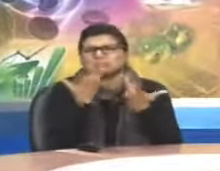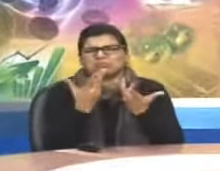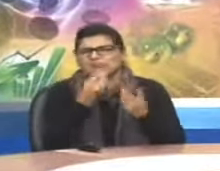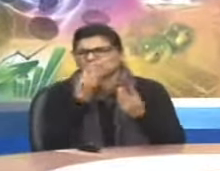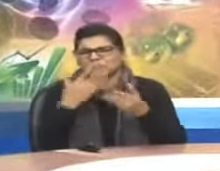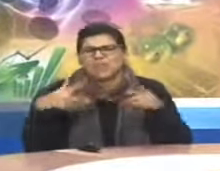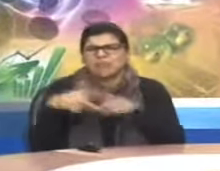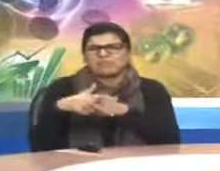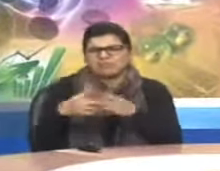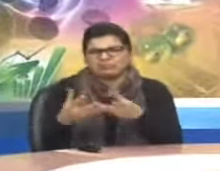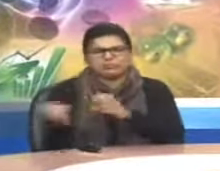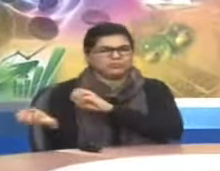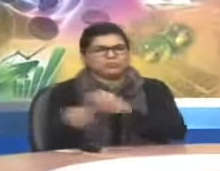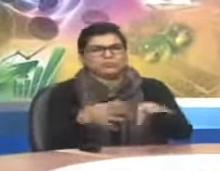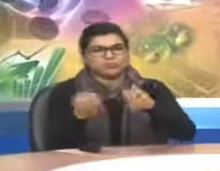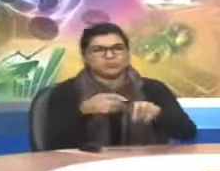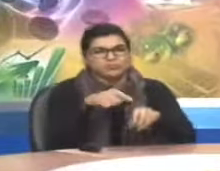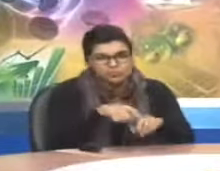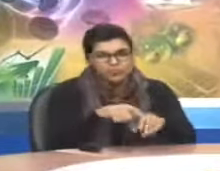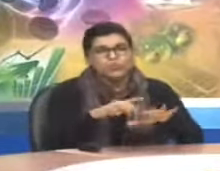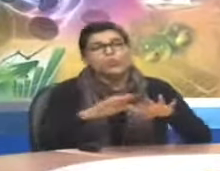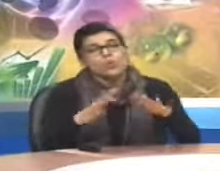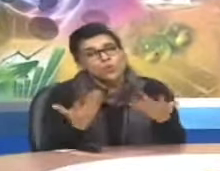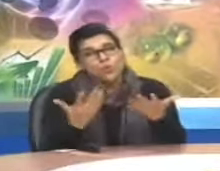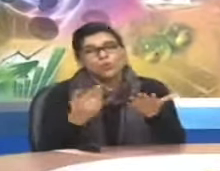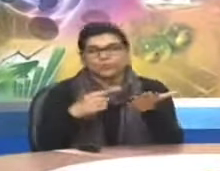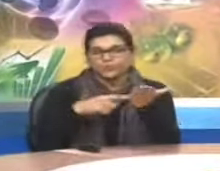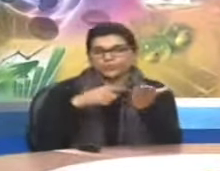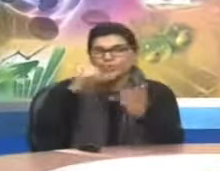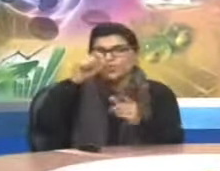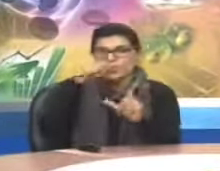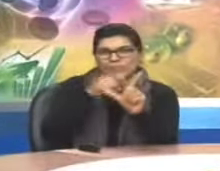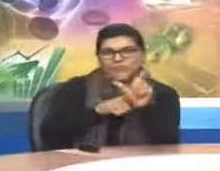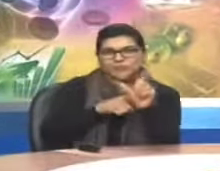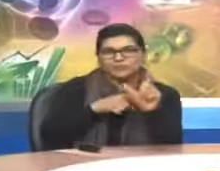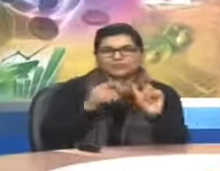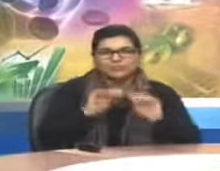gym purpose or the food wastes,